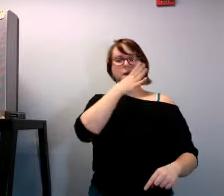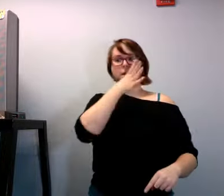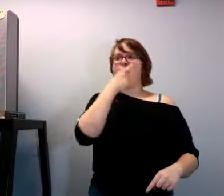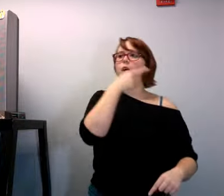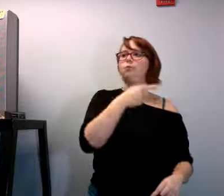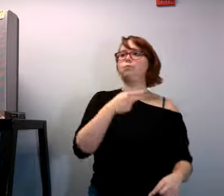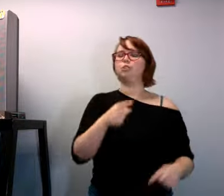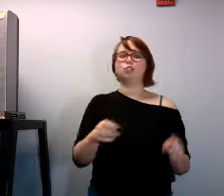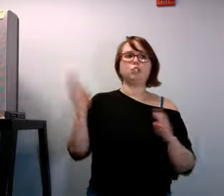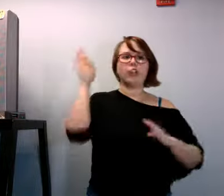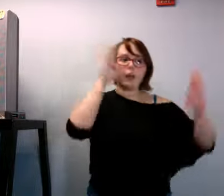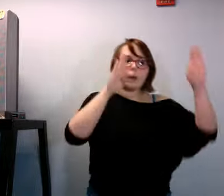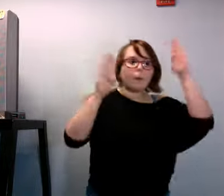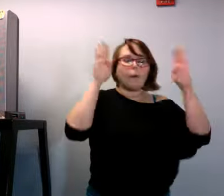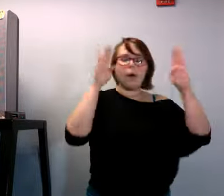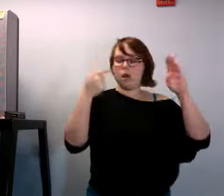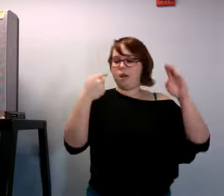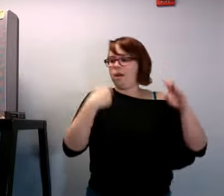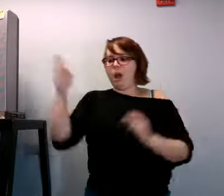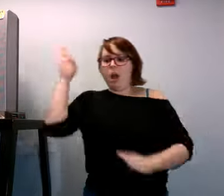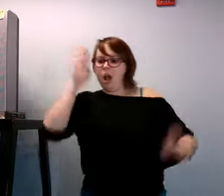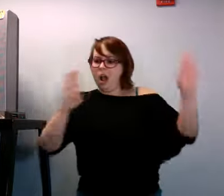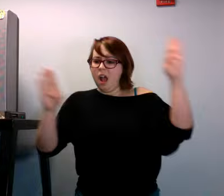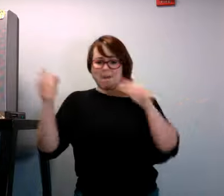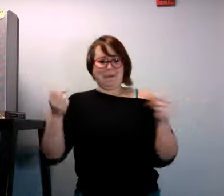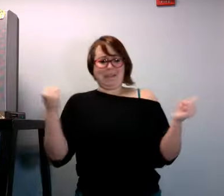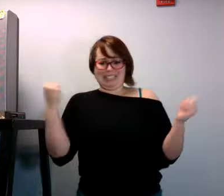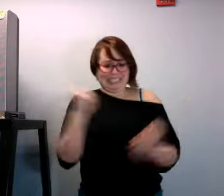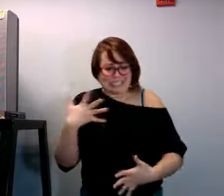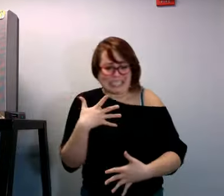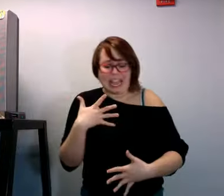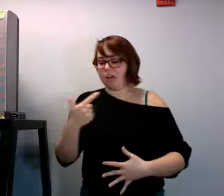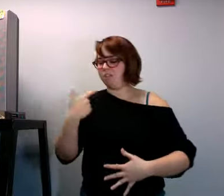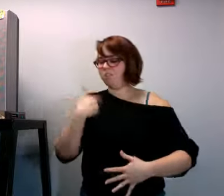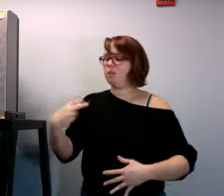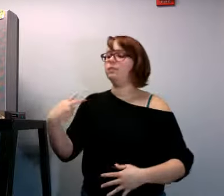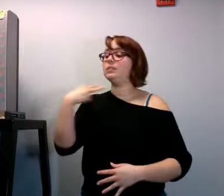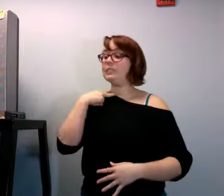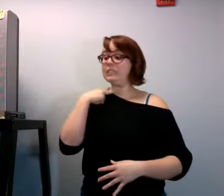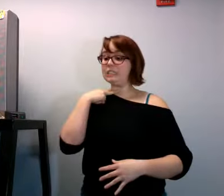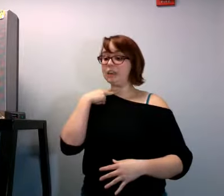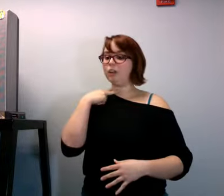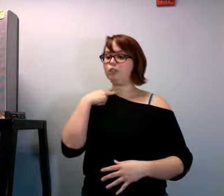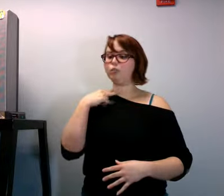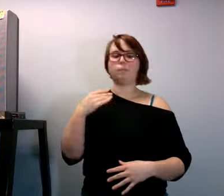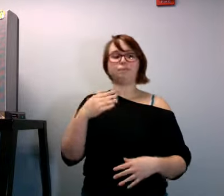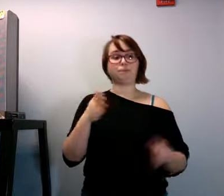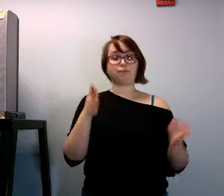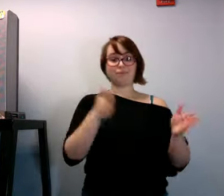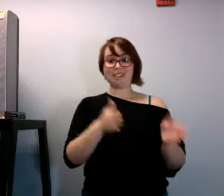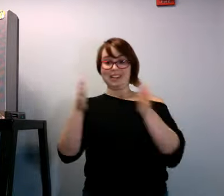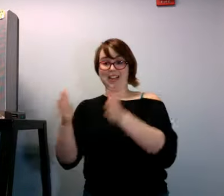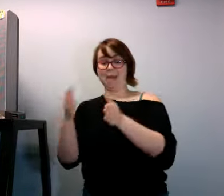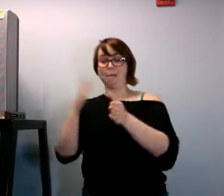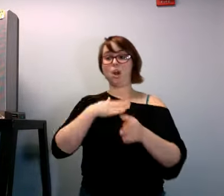out. So there I am, stuck under those steps. So then my mom calls a neighbor who comes over, and between the